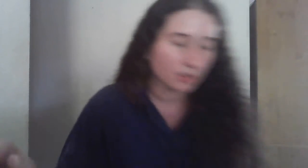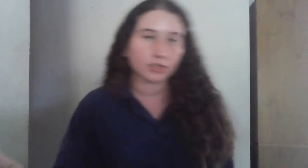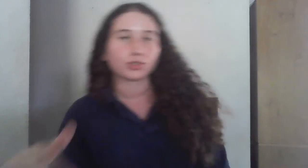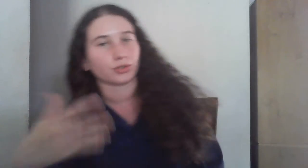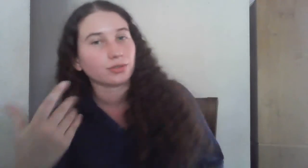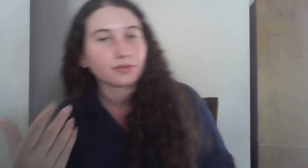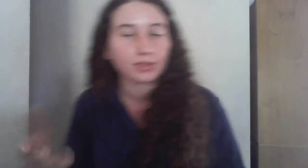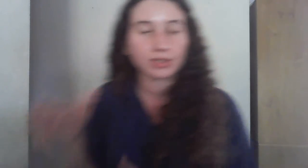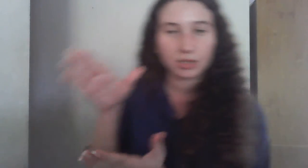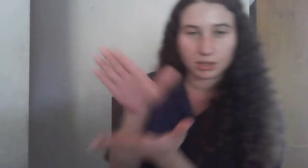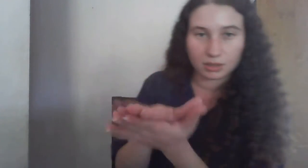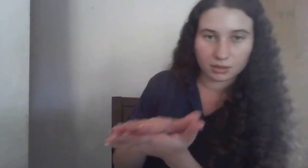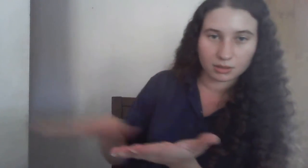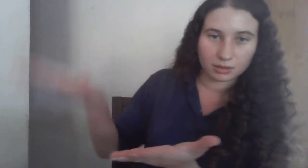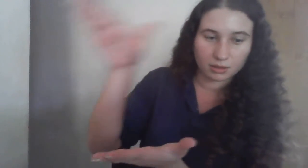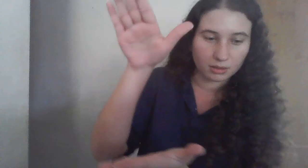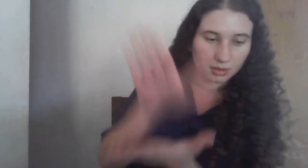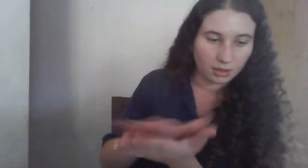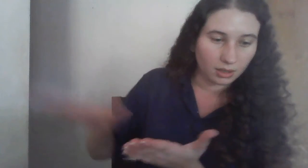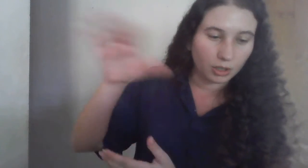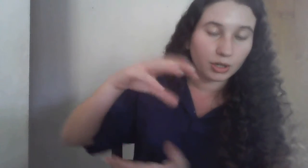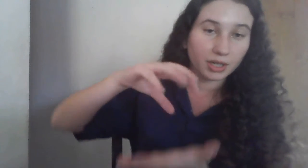College or university. Cookie.